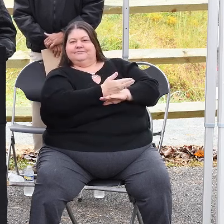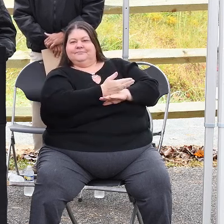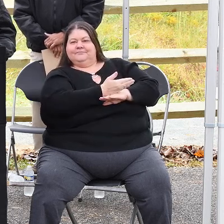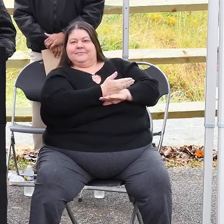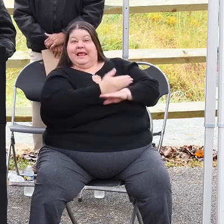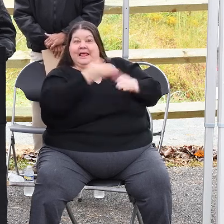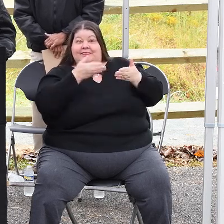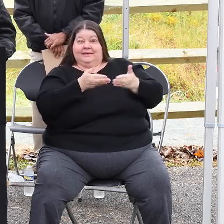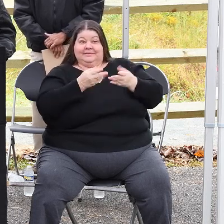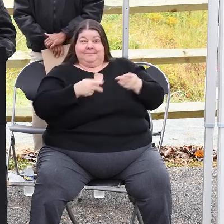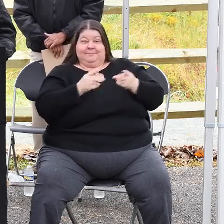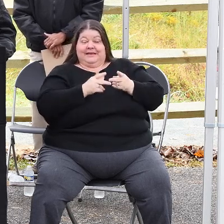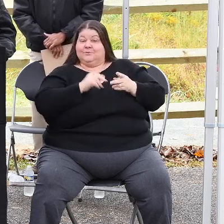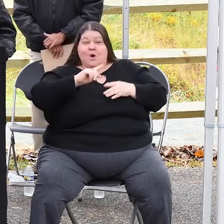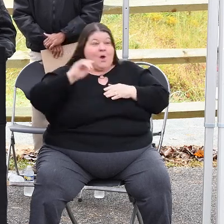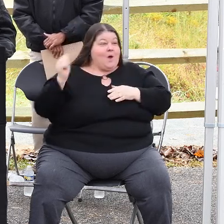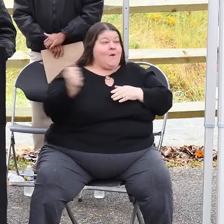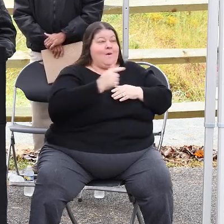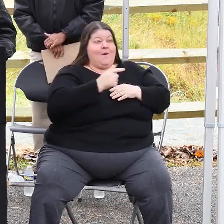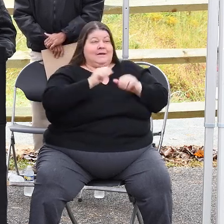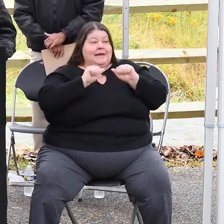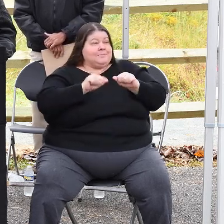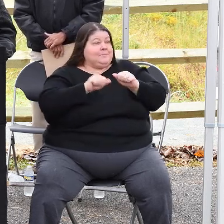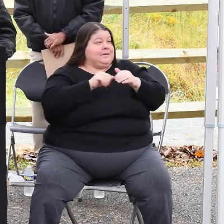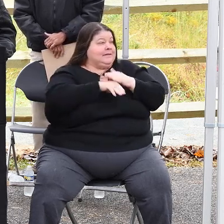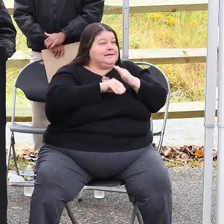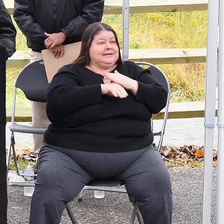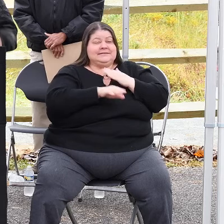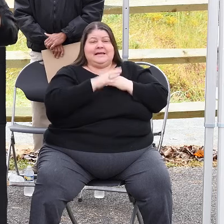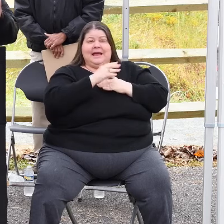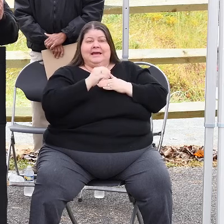place where people of all capabilities and all